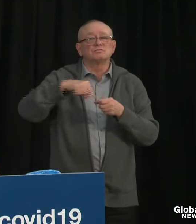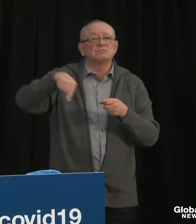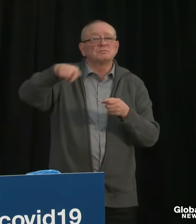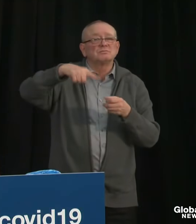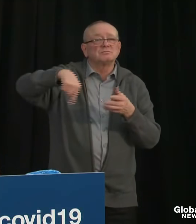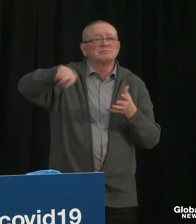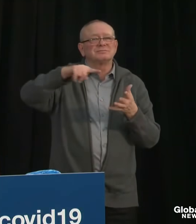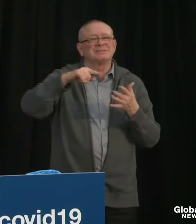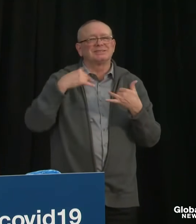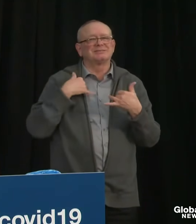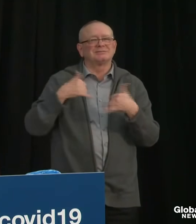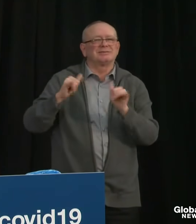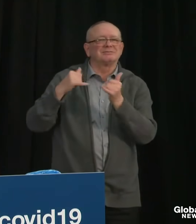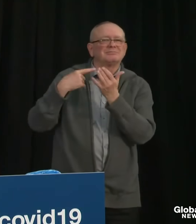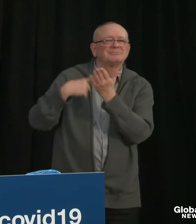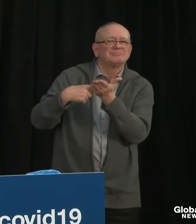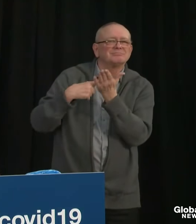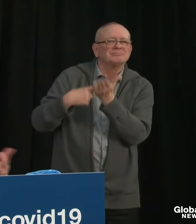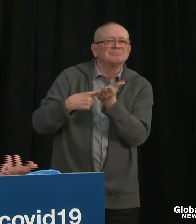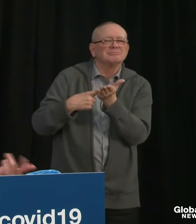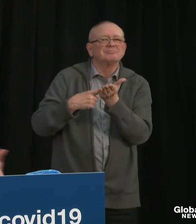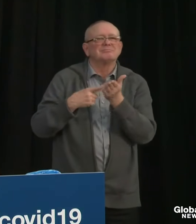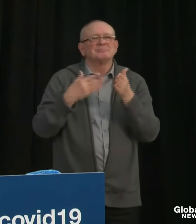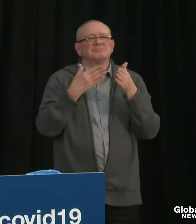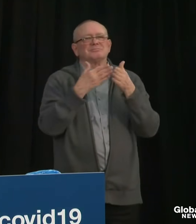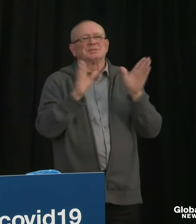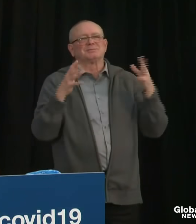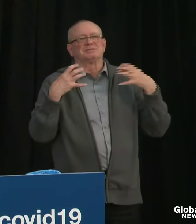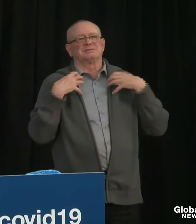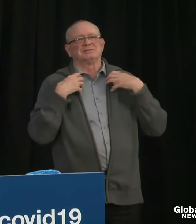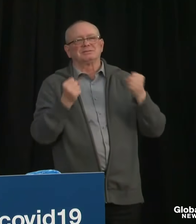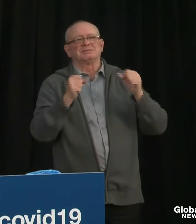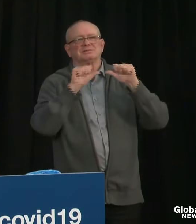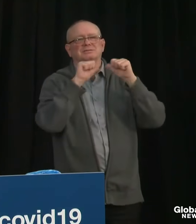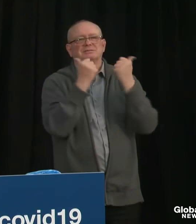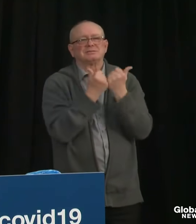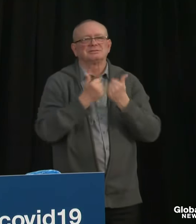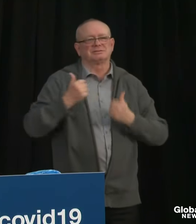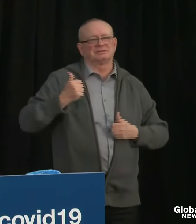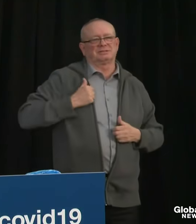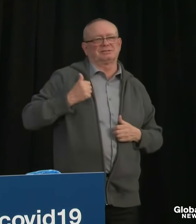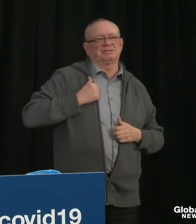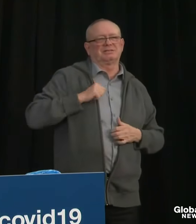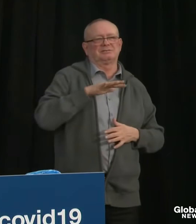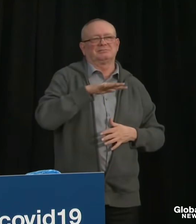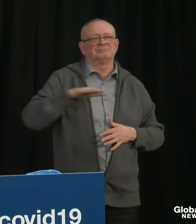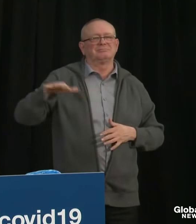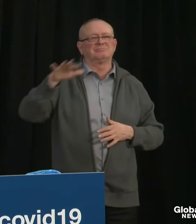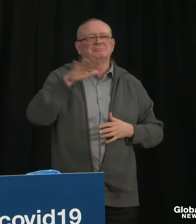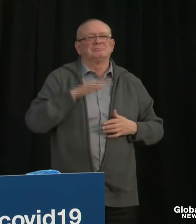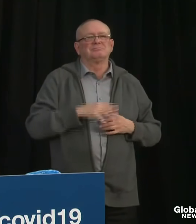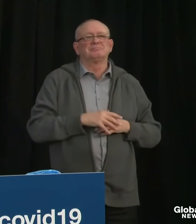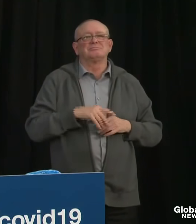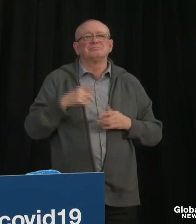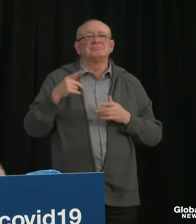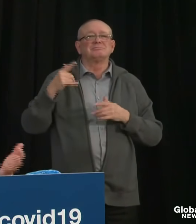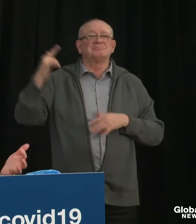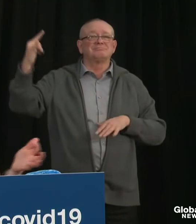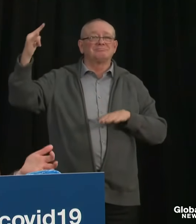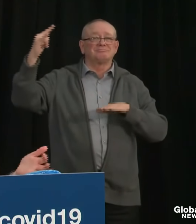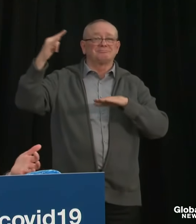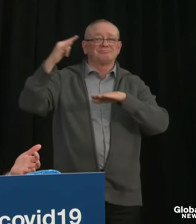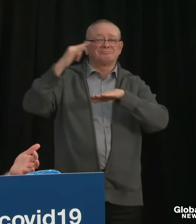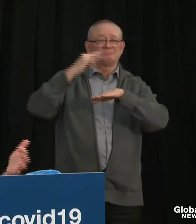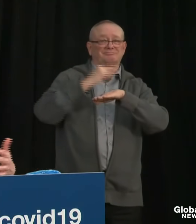of Canada to be able to identify those who've come into the country and ended up in Alberta, who've spent